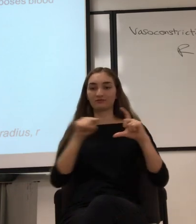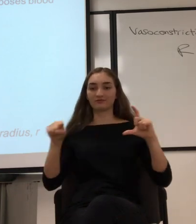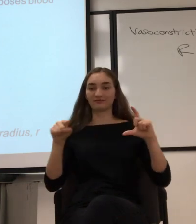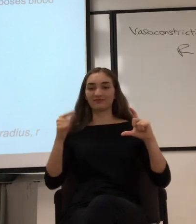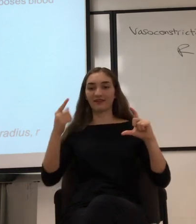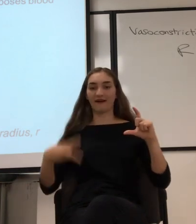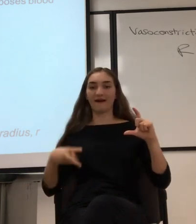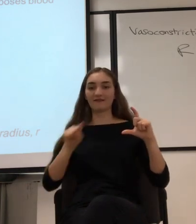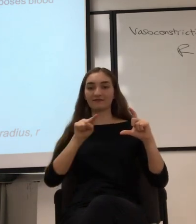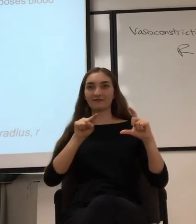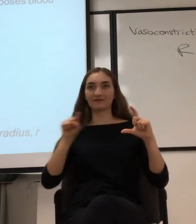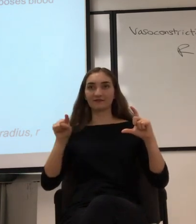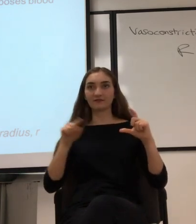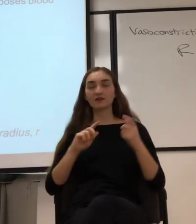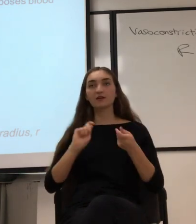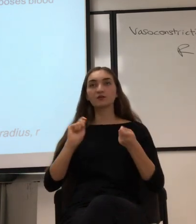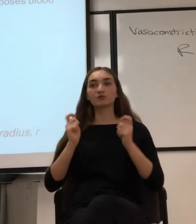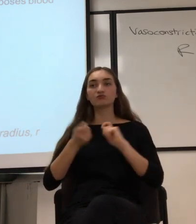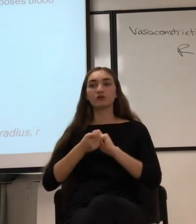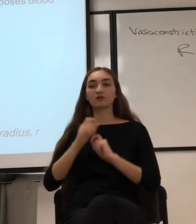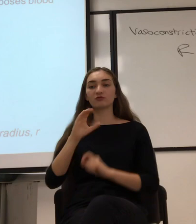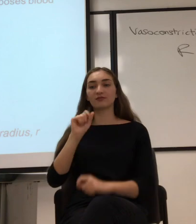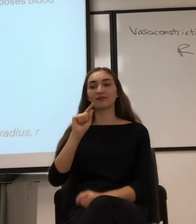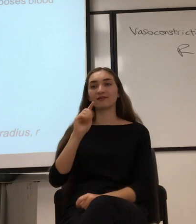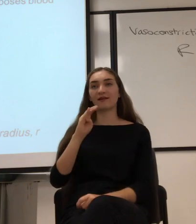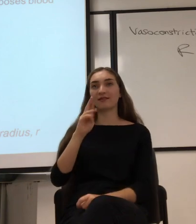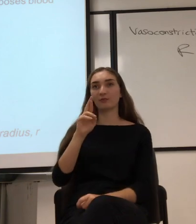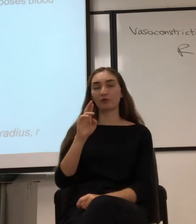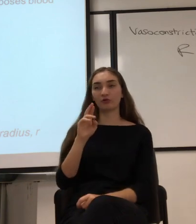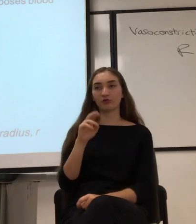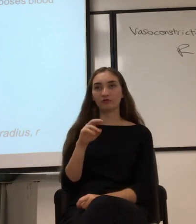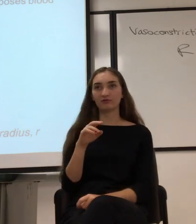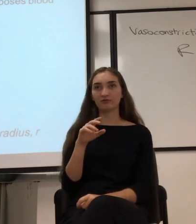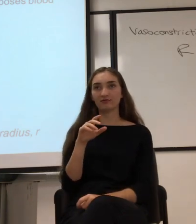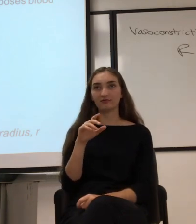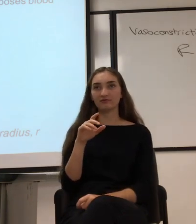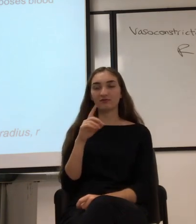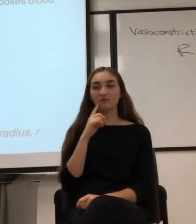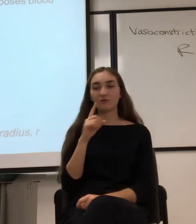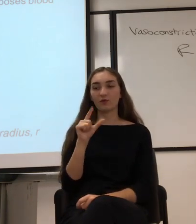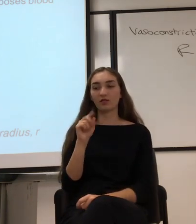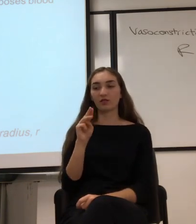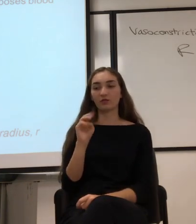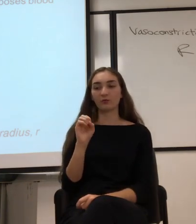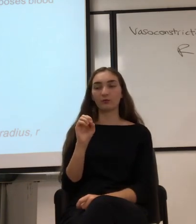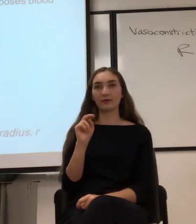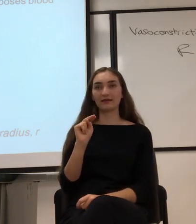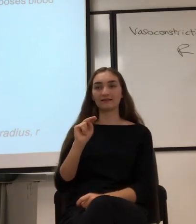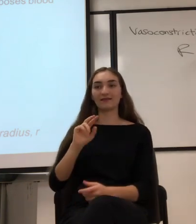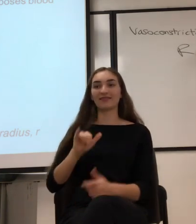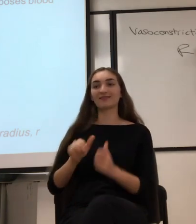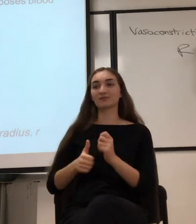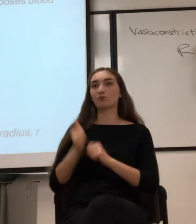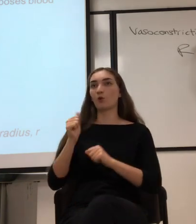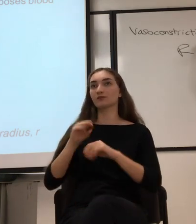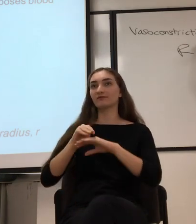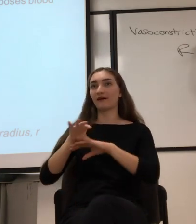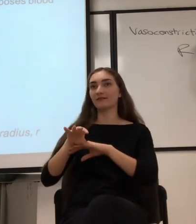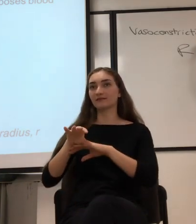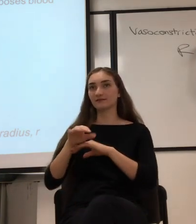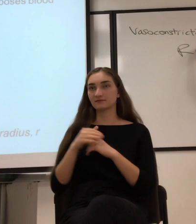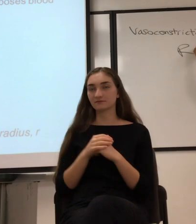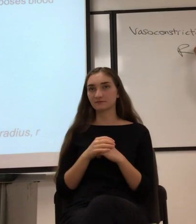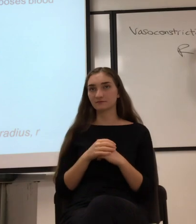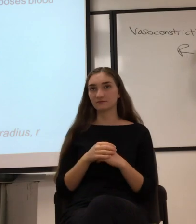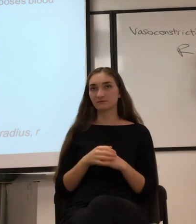right? Changing the caliber, the radius of the lumen has the most effect. It's proportional to